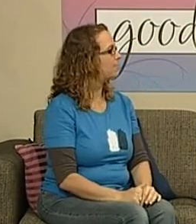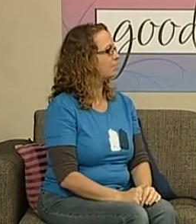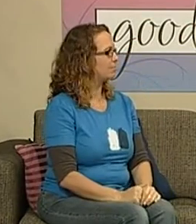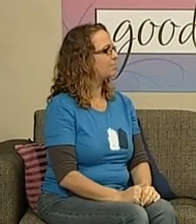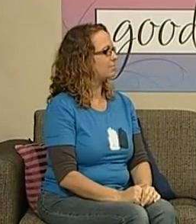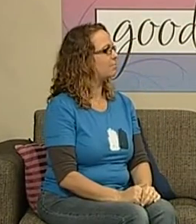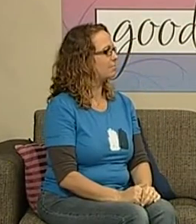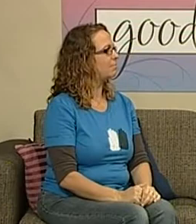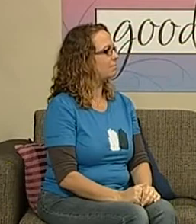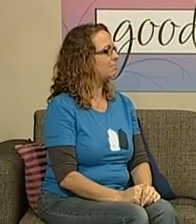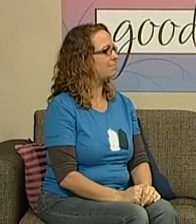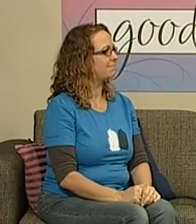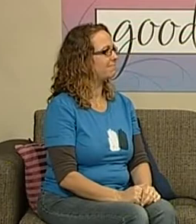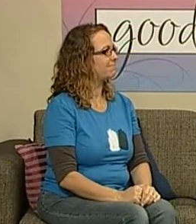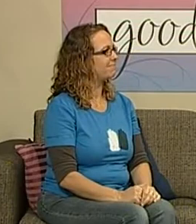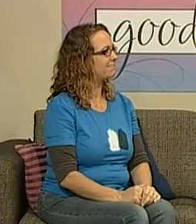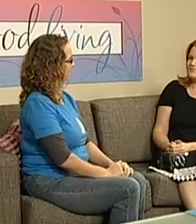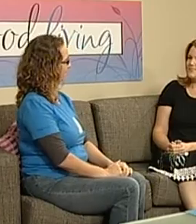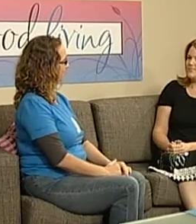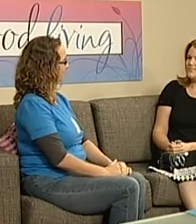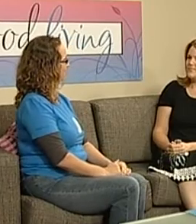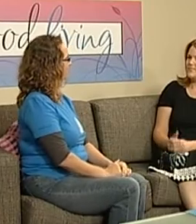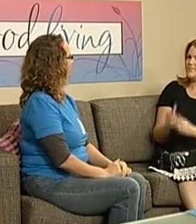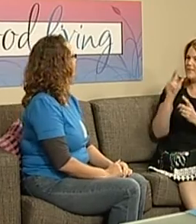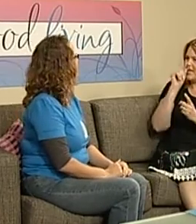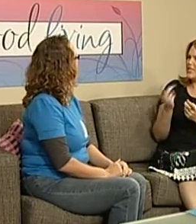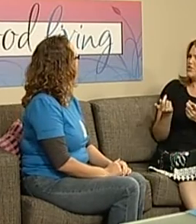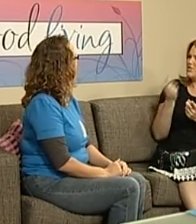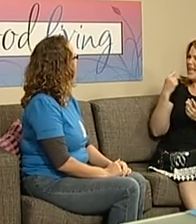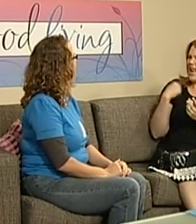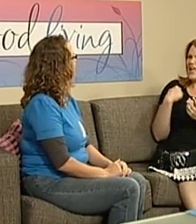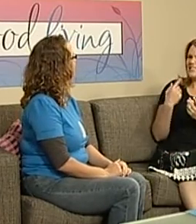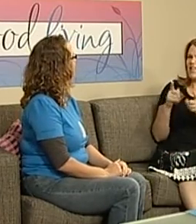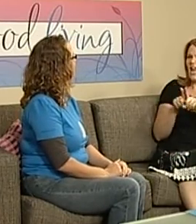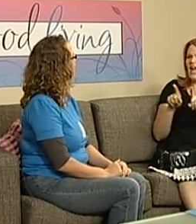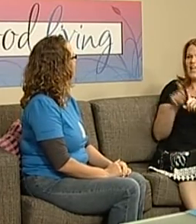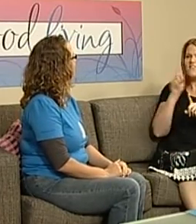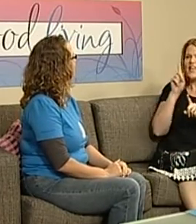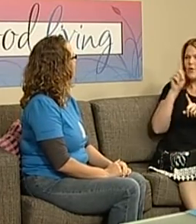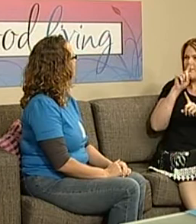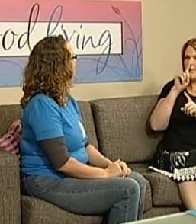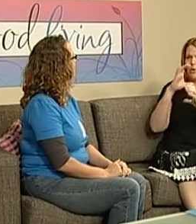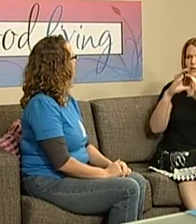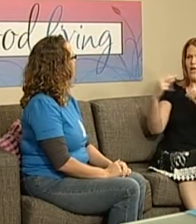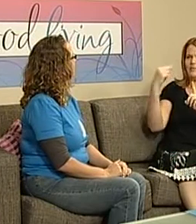every day for communication. So can you tell us a couple of basic things that will help when we're conversing with a deaf person?